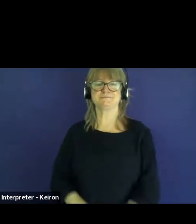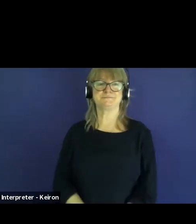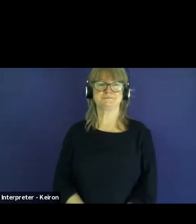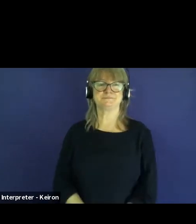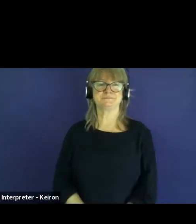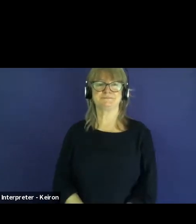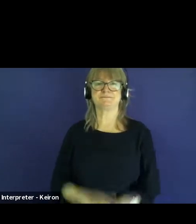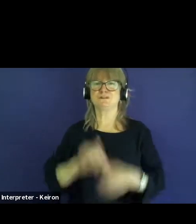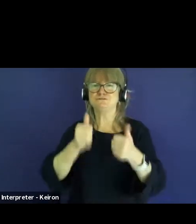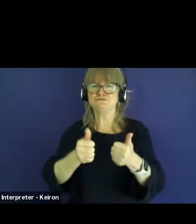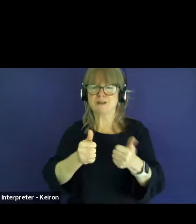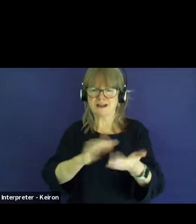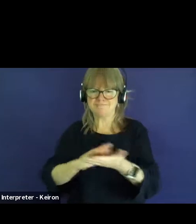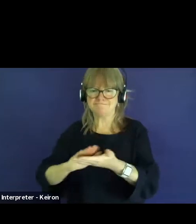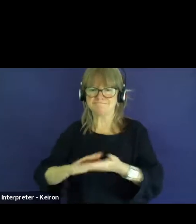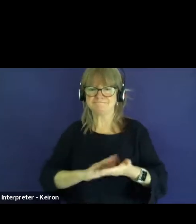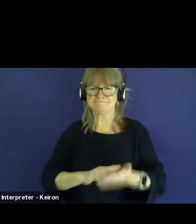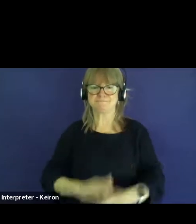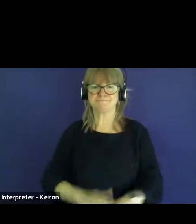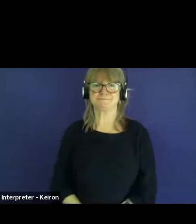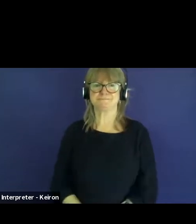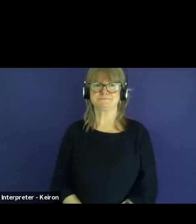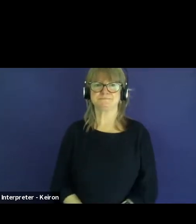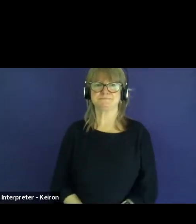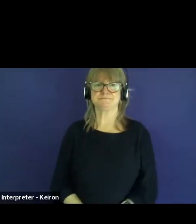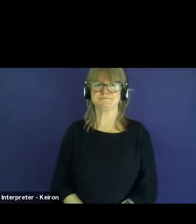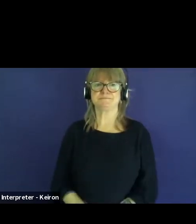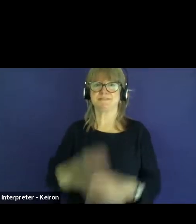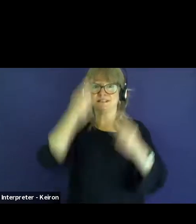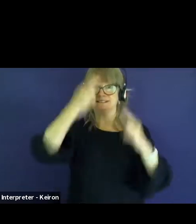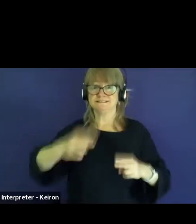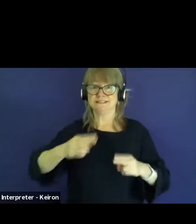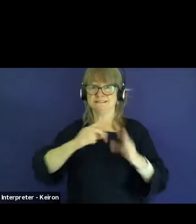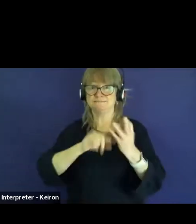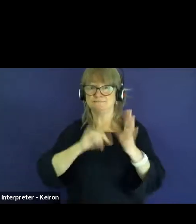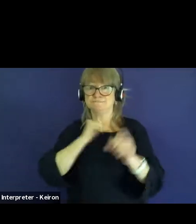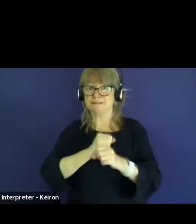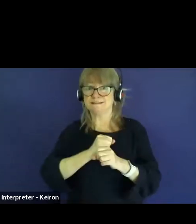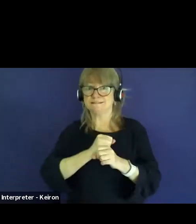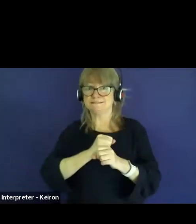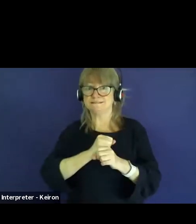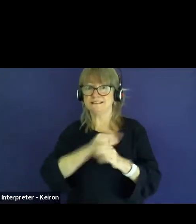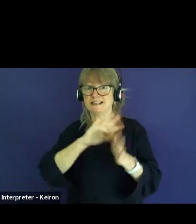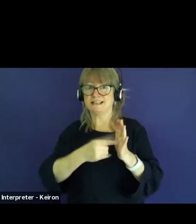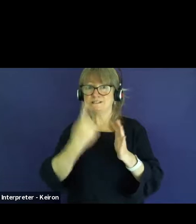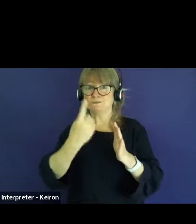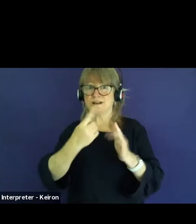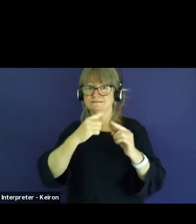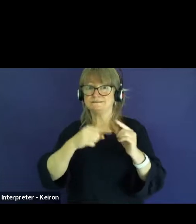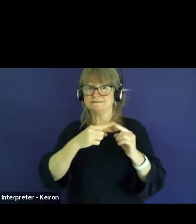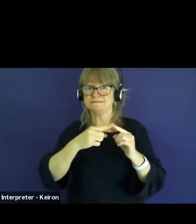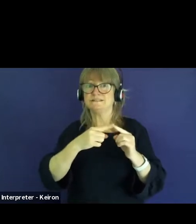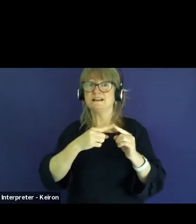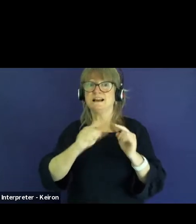Nice. That's great, everyone. We've got our dead bug to finish us off for this round. Then we're only going to go through all